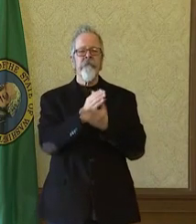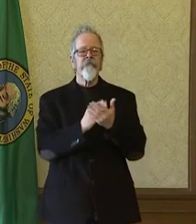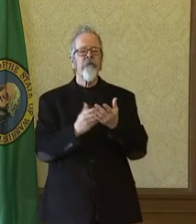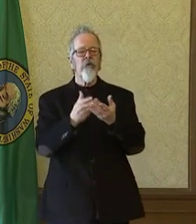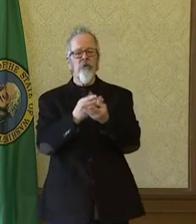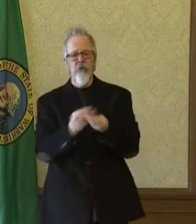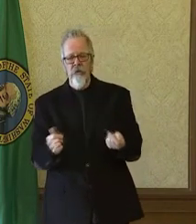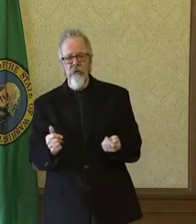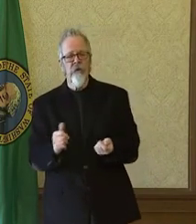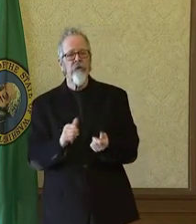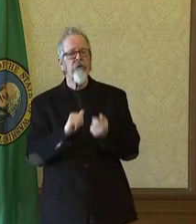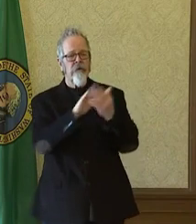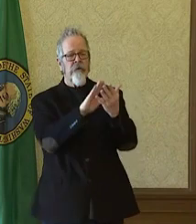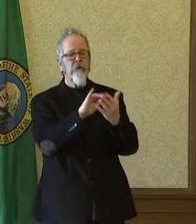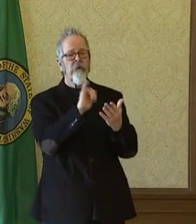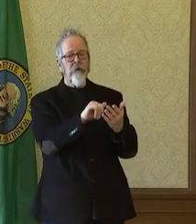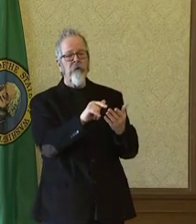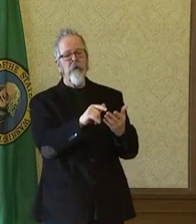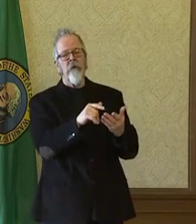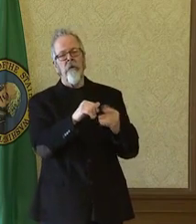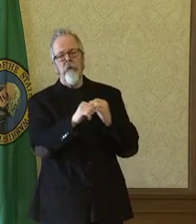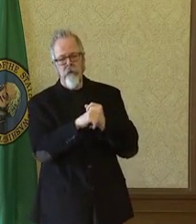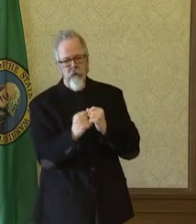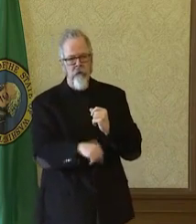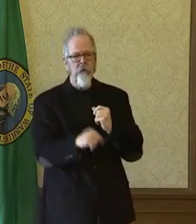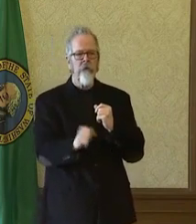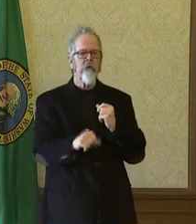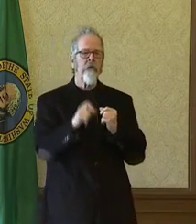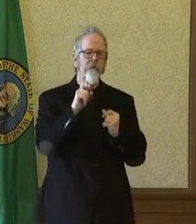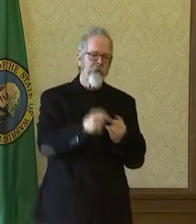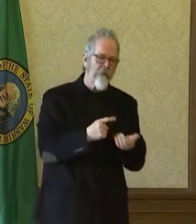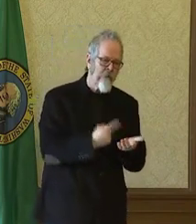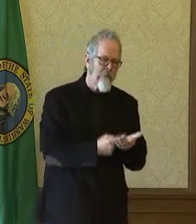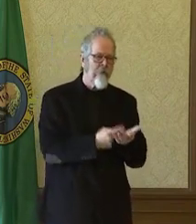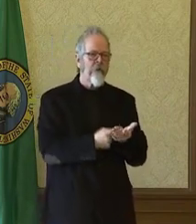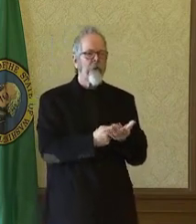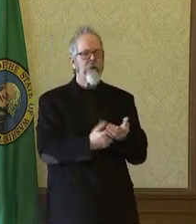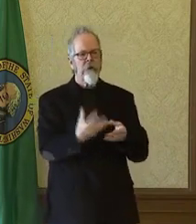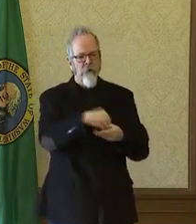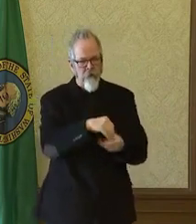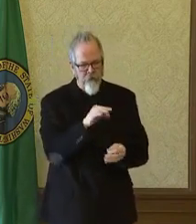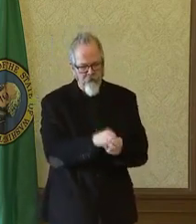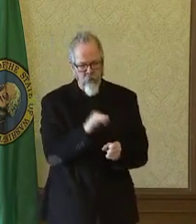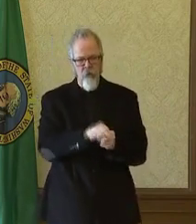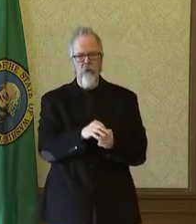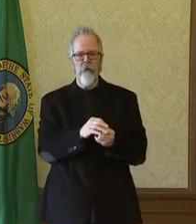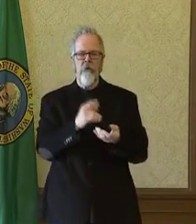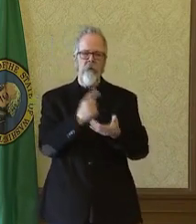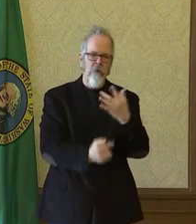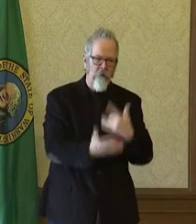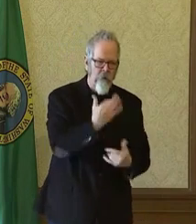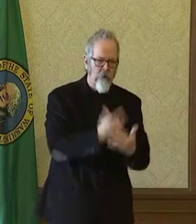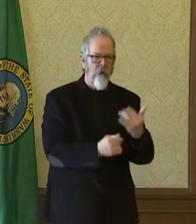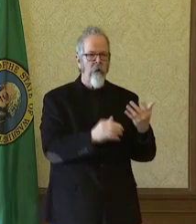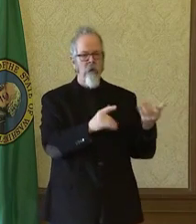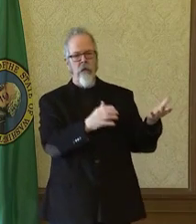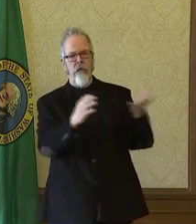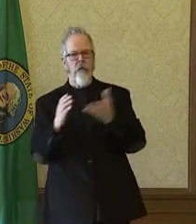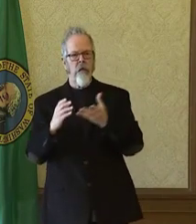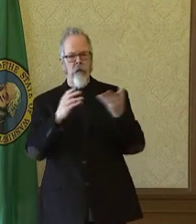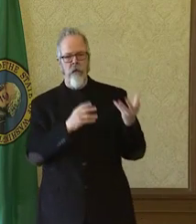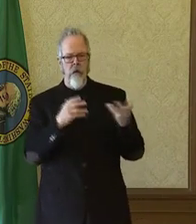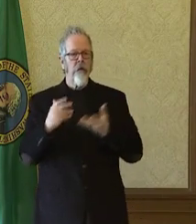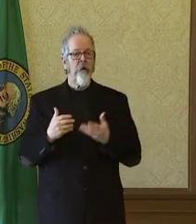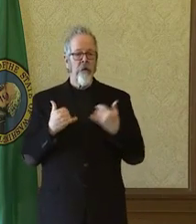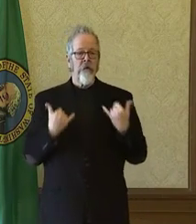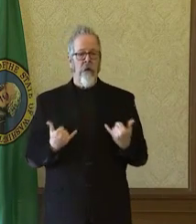rebuilding demand in this state. And if you heard me talking yesterday, I firmly believe that the nation and our state